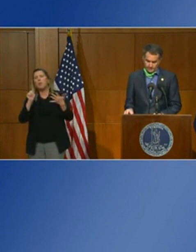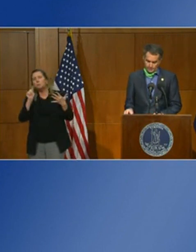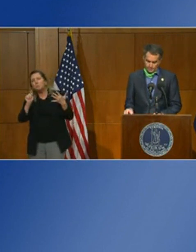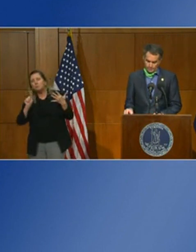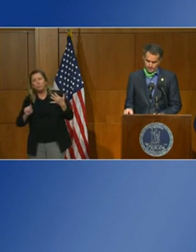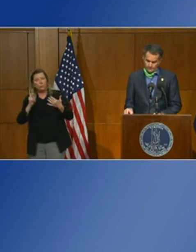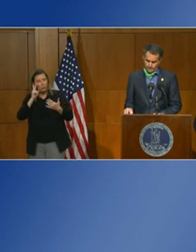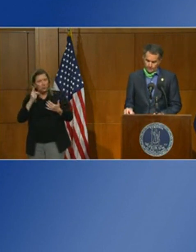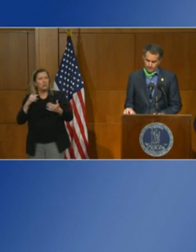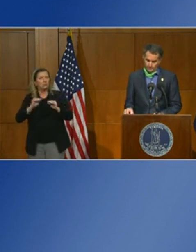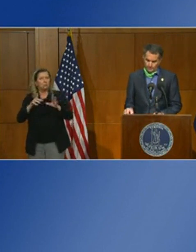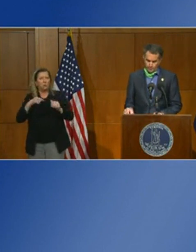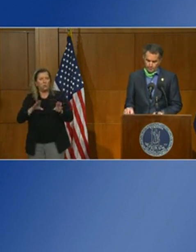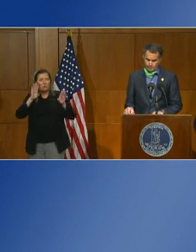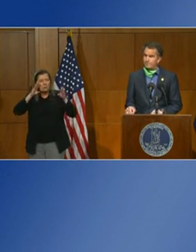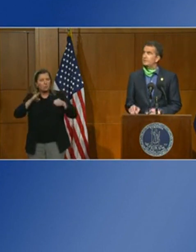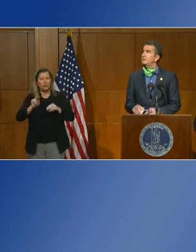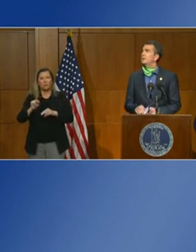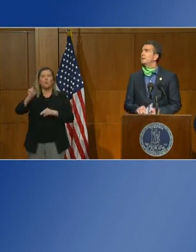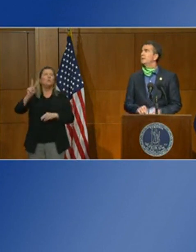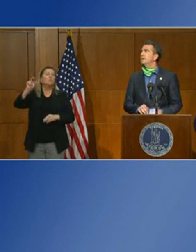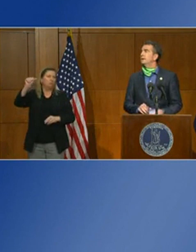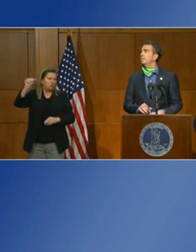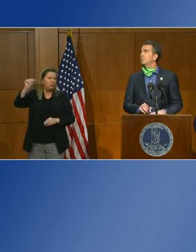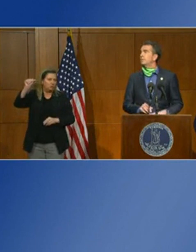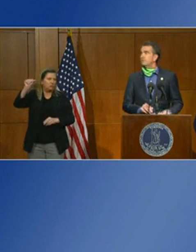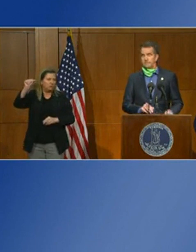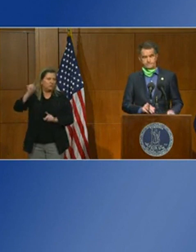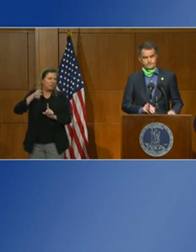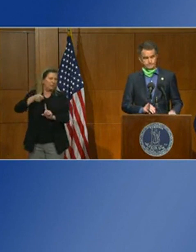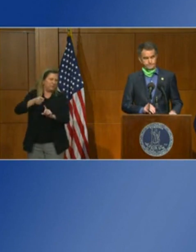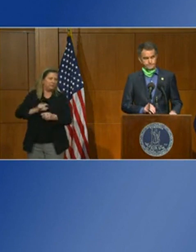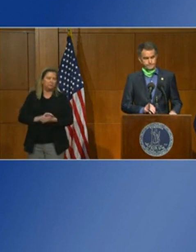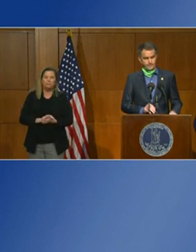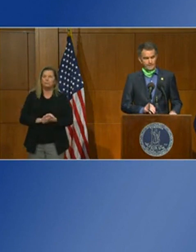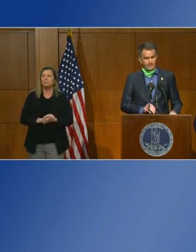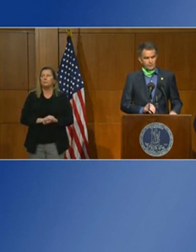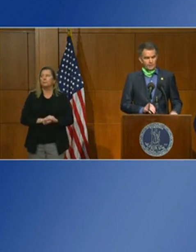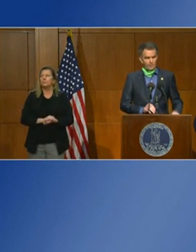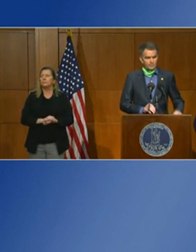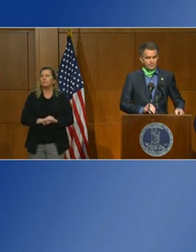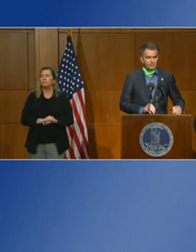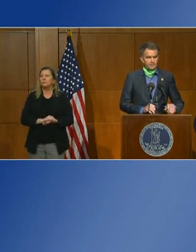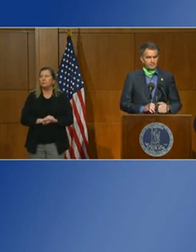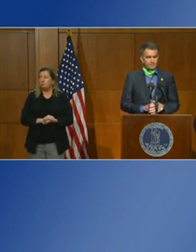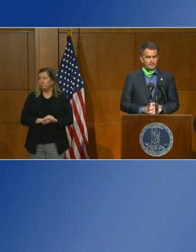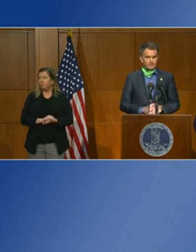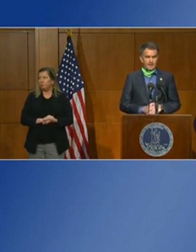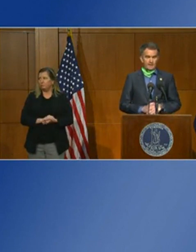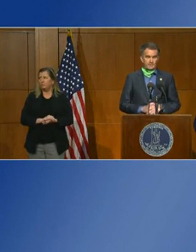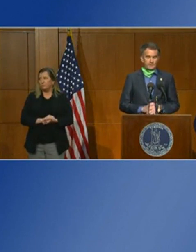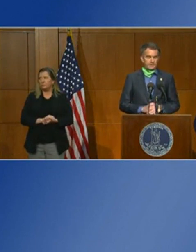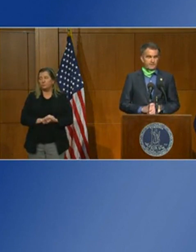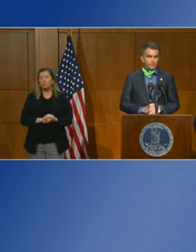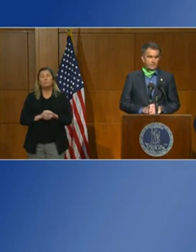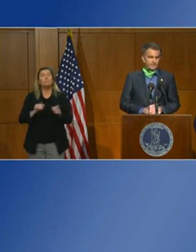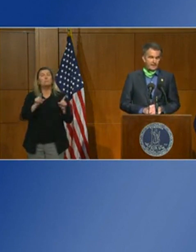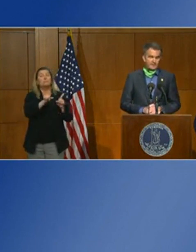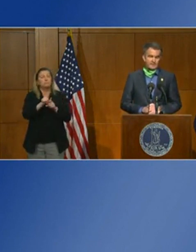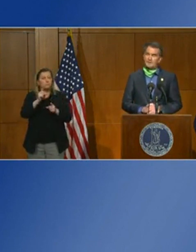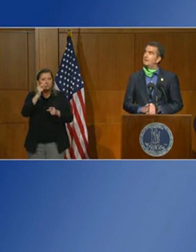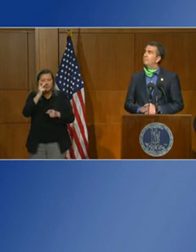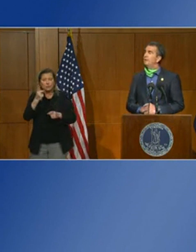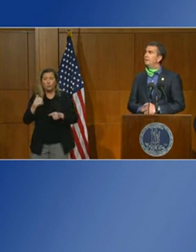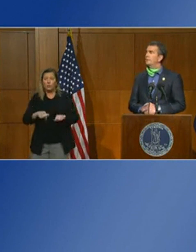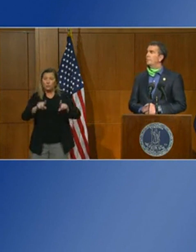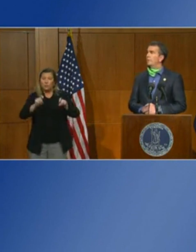can see that we're putting a focus on Northern Virginia in particular. You can also see from this slide that our team will be